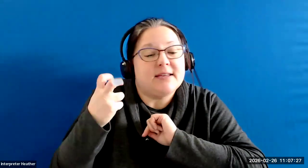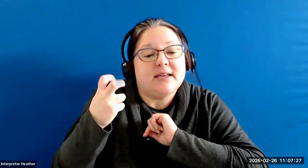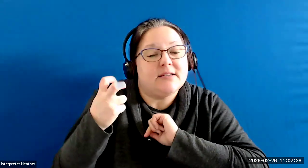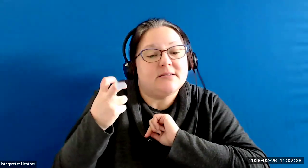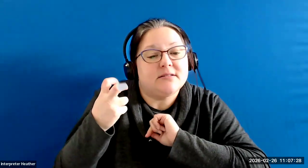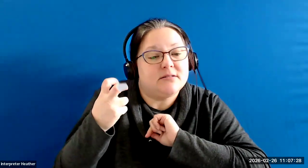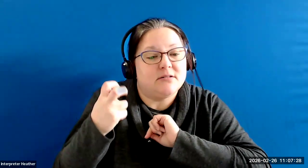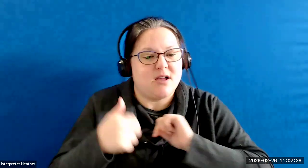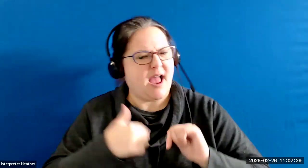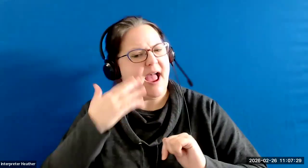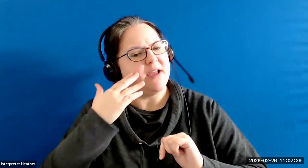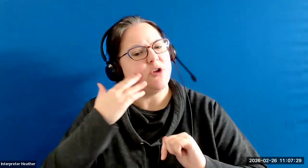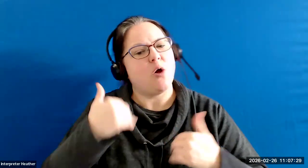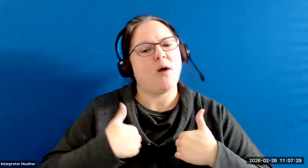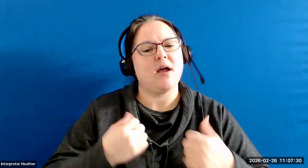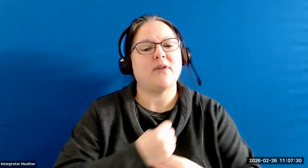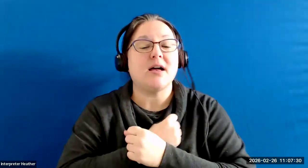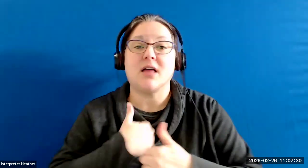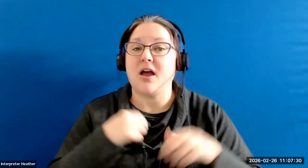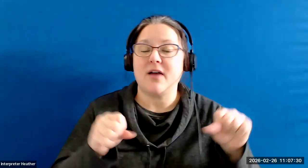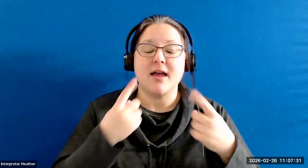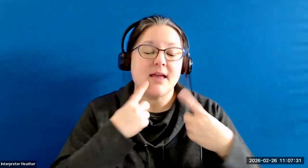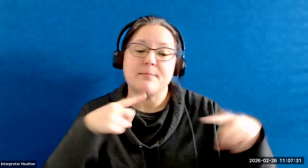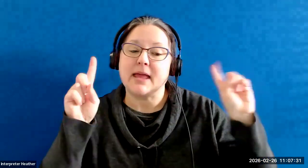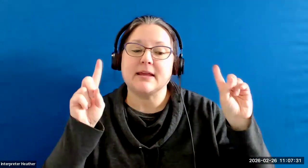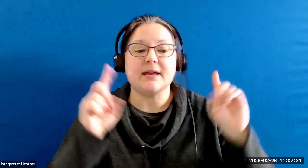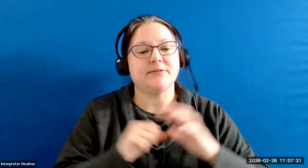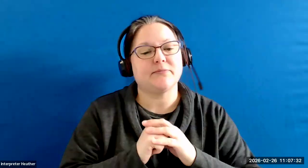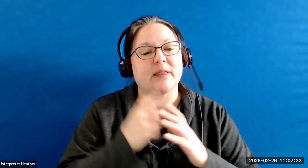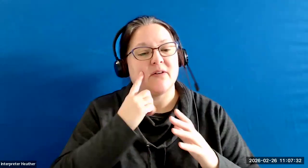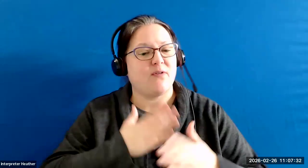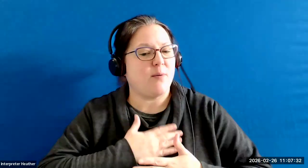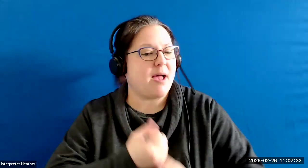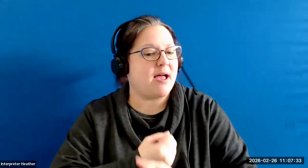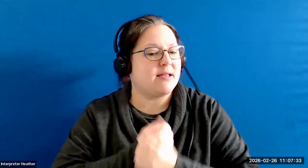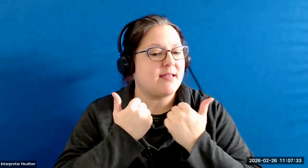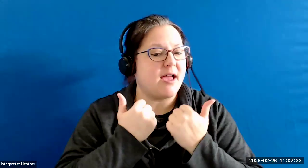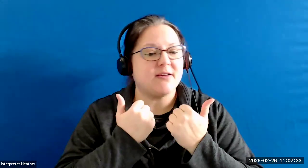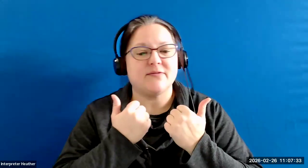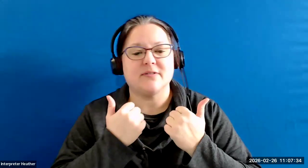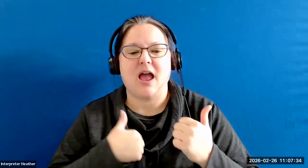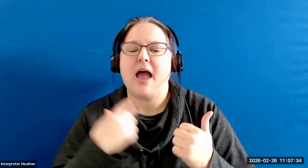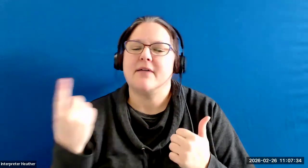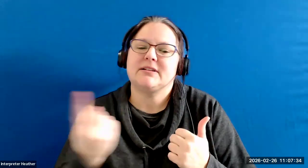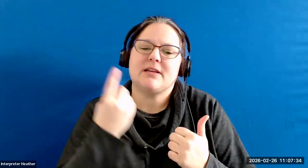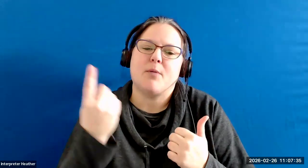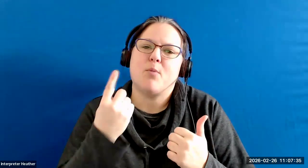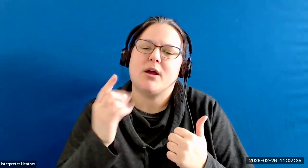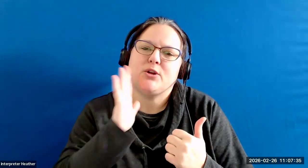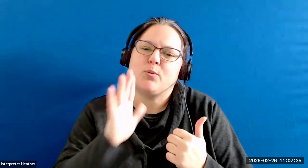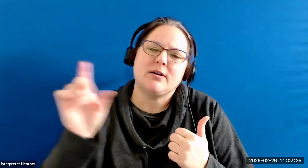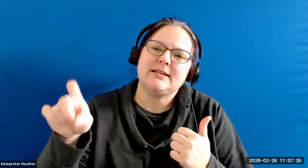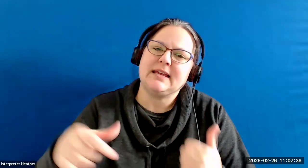Long as I know I have love I can make. For once in my life, I am someone